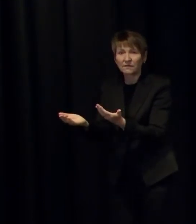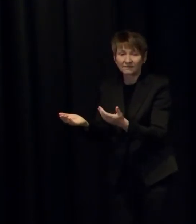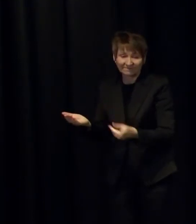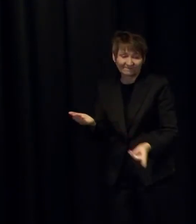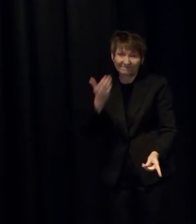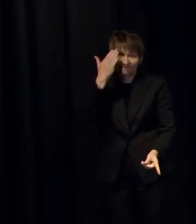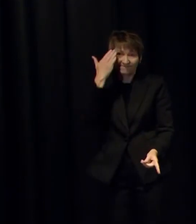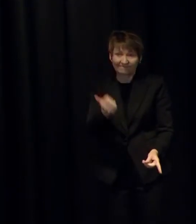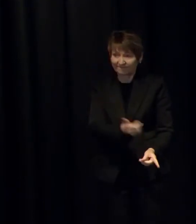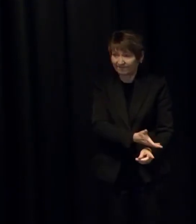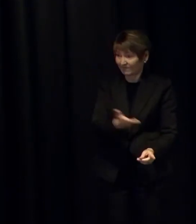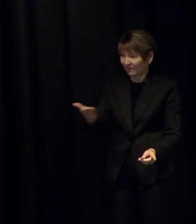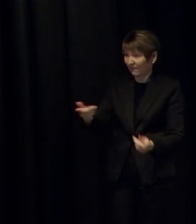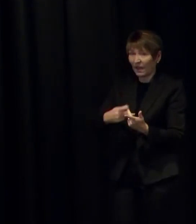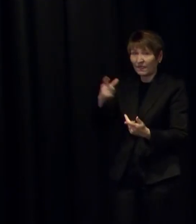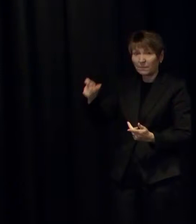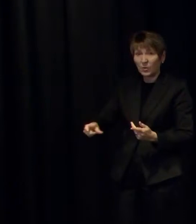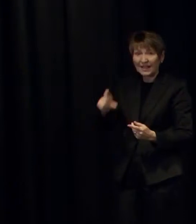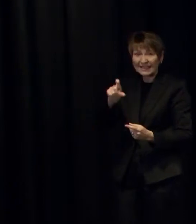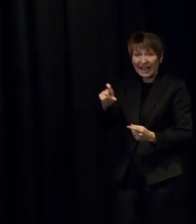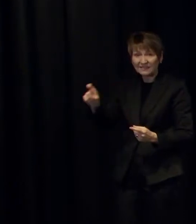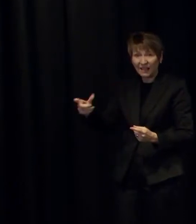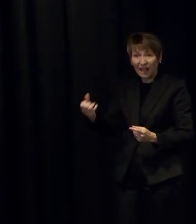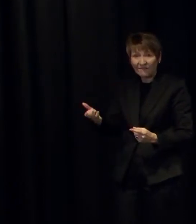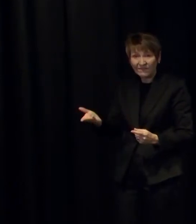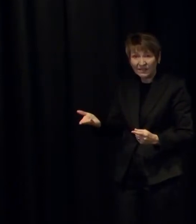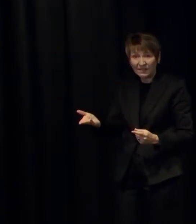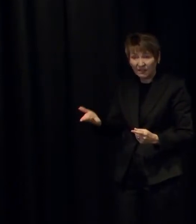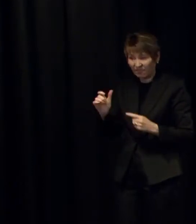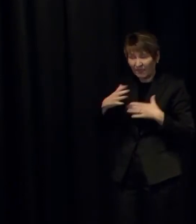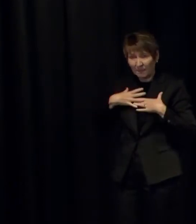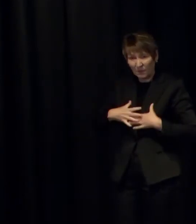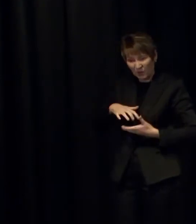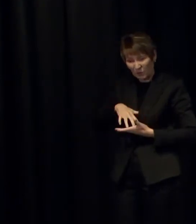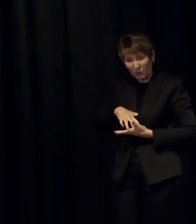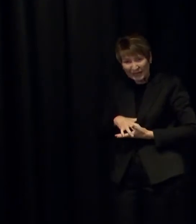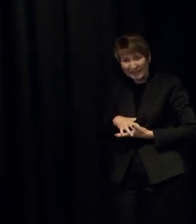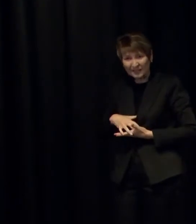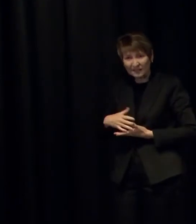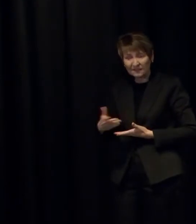really significant pre-existing conditions remains. And so masks for kids